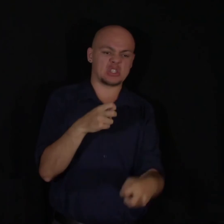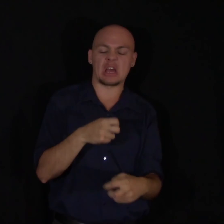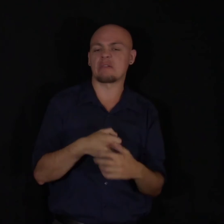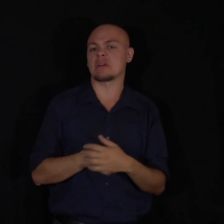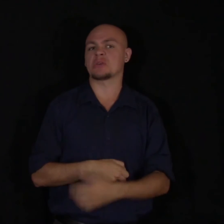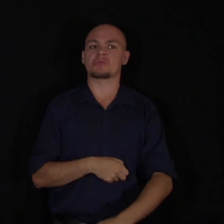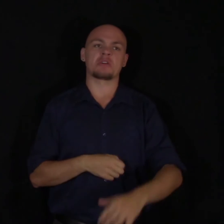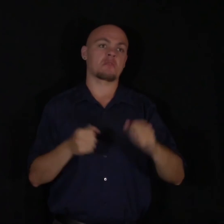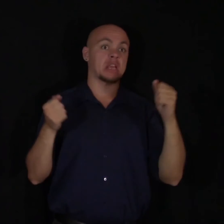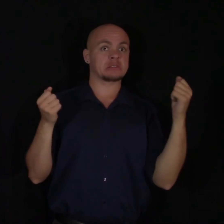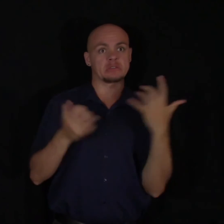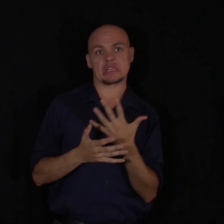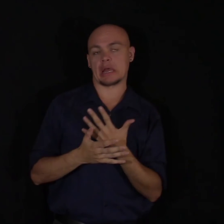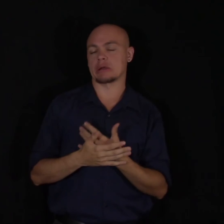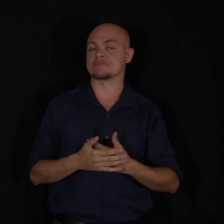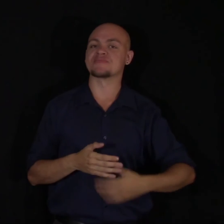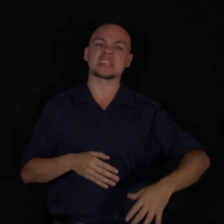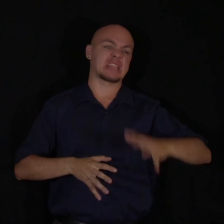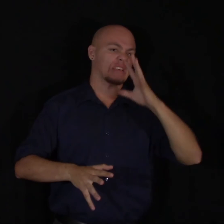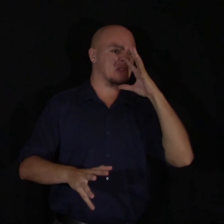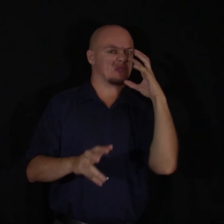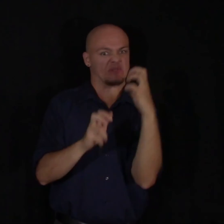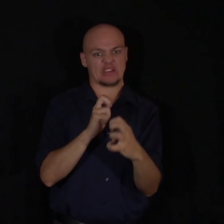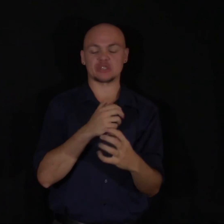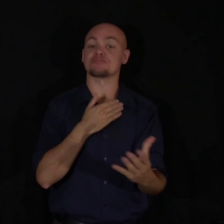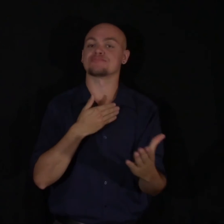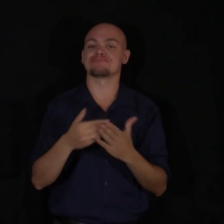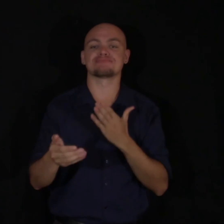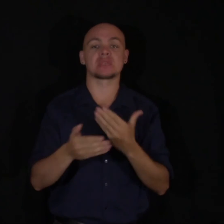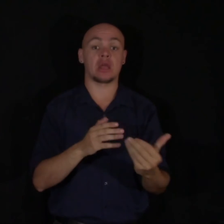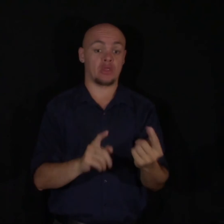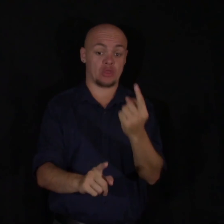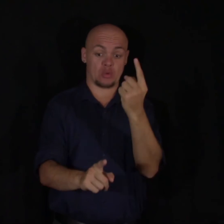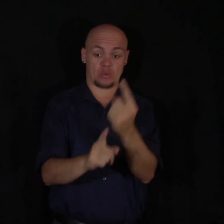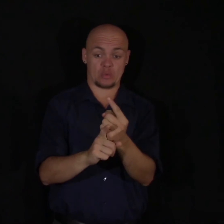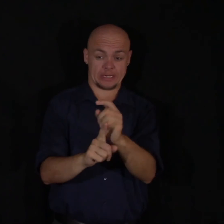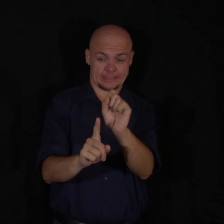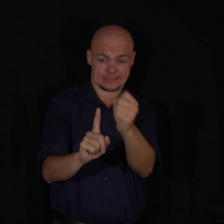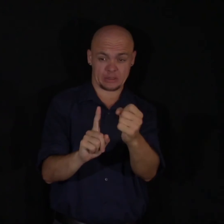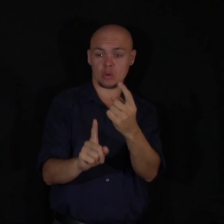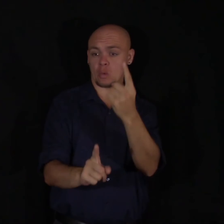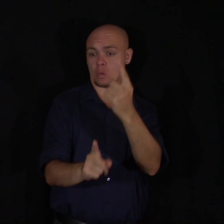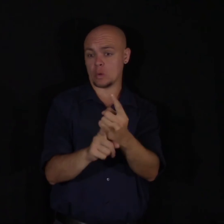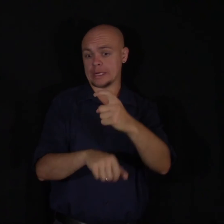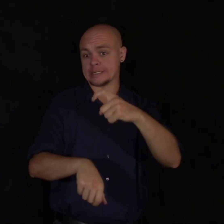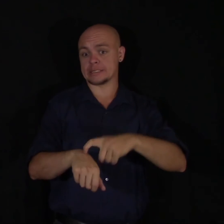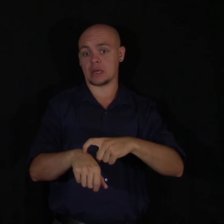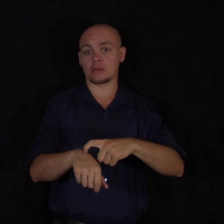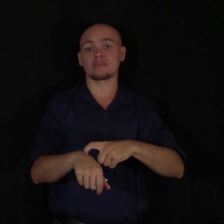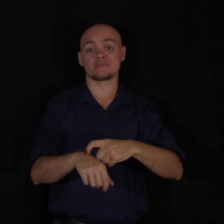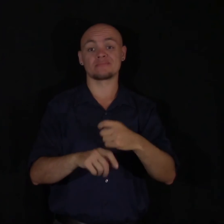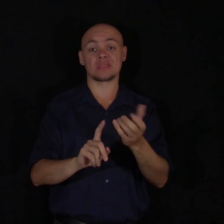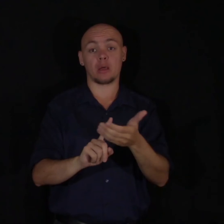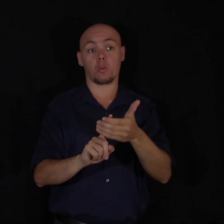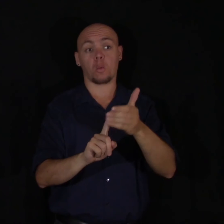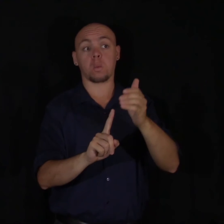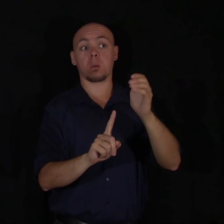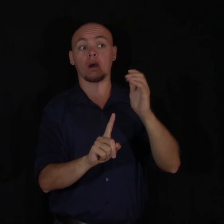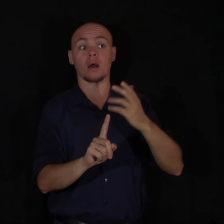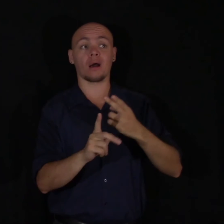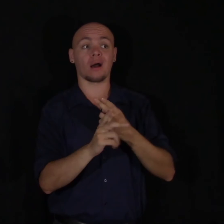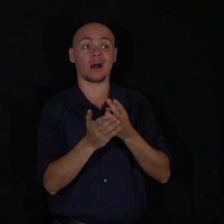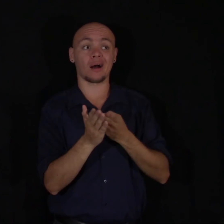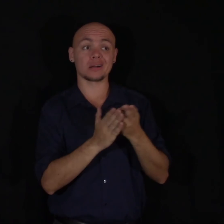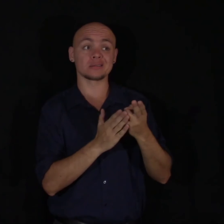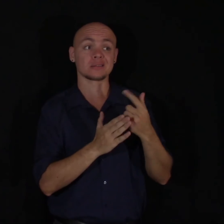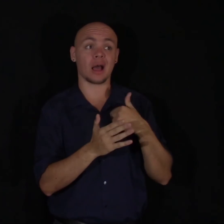they're scary, even if they're vicious, you get them in the right position at the right time, they'll tell you the truth. They just want to